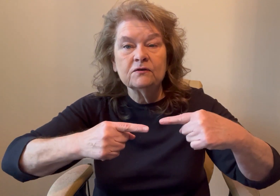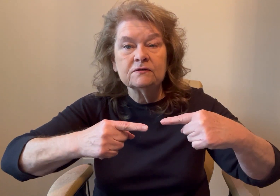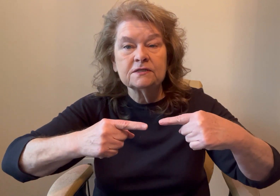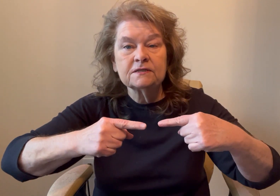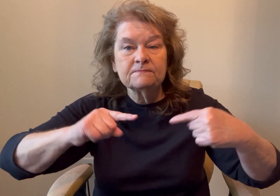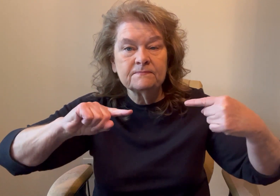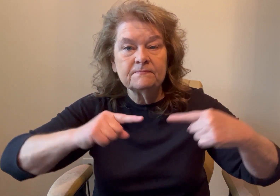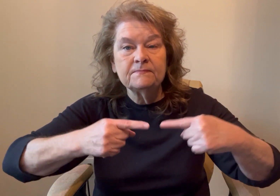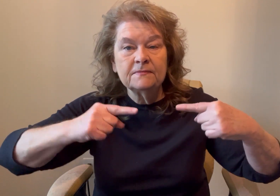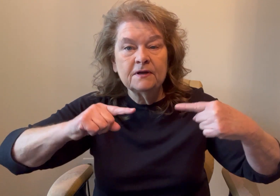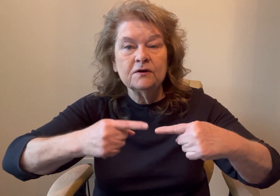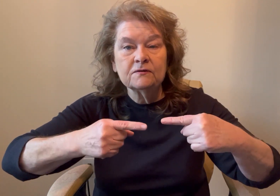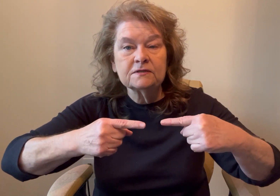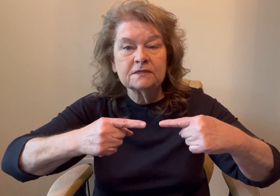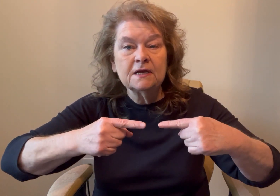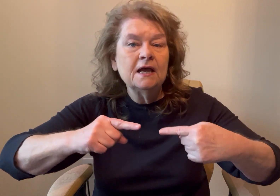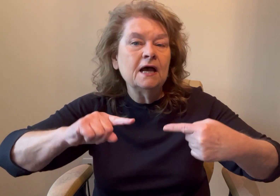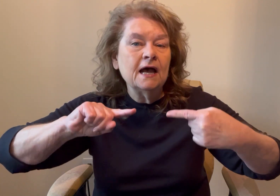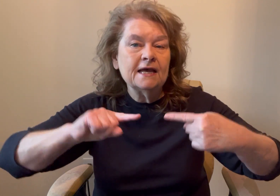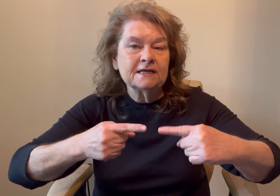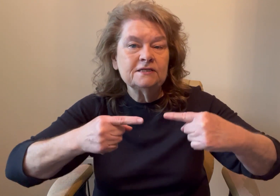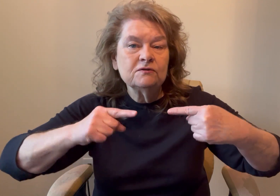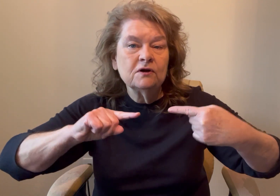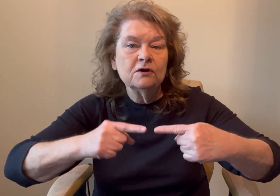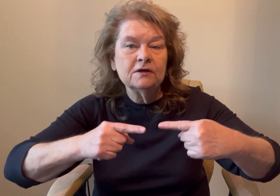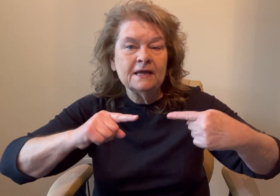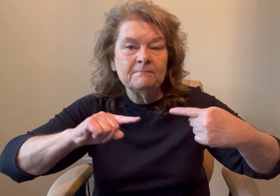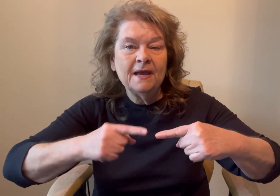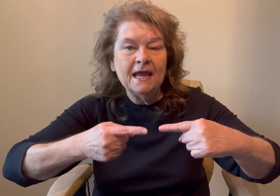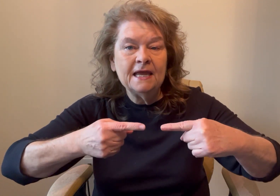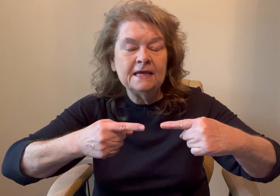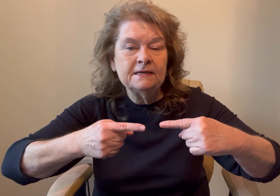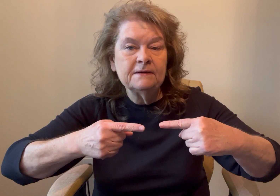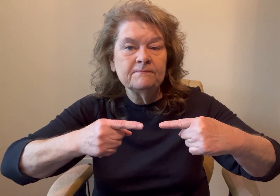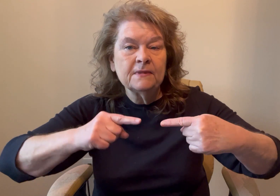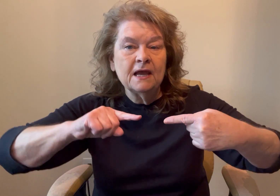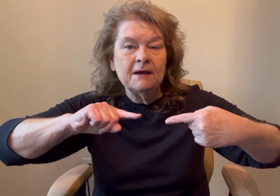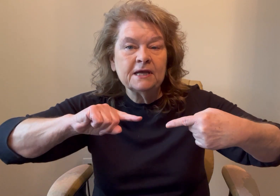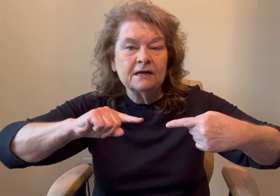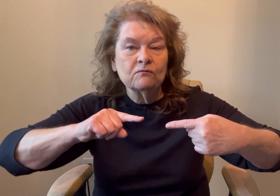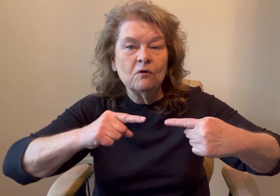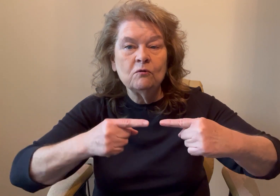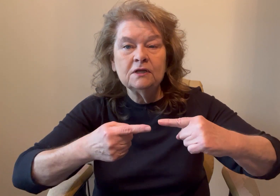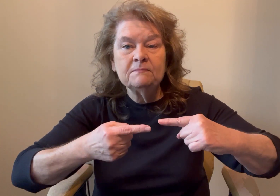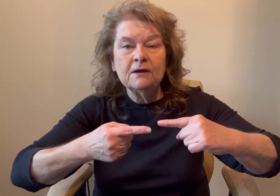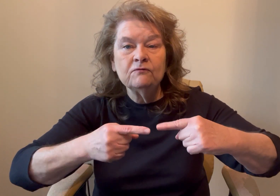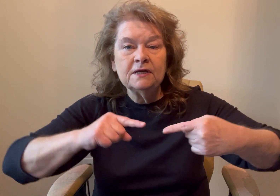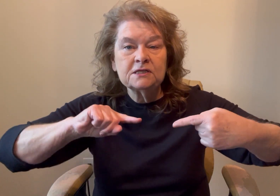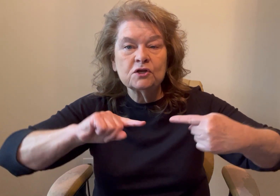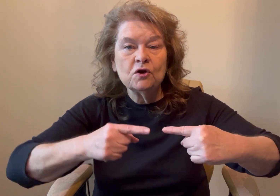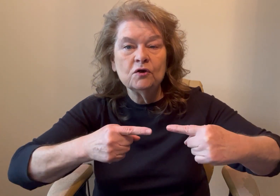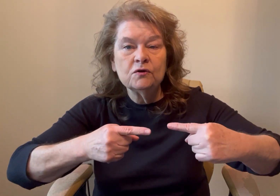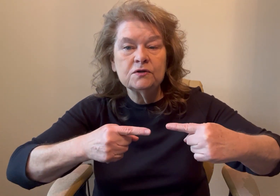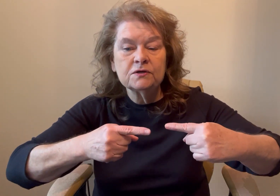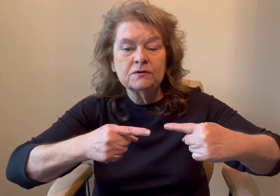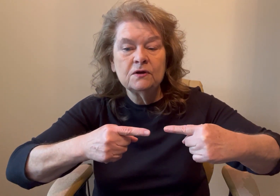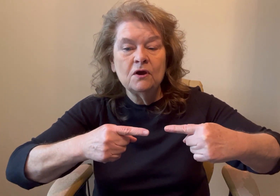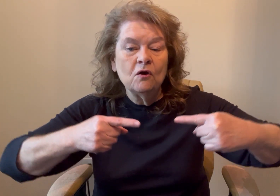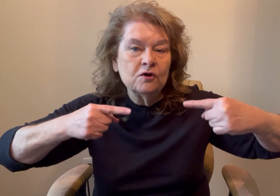hurts. Hurts. As I do hurt and pain, I'm kind of rolling my wrist. Hurt. Or you